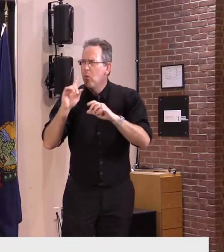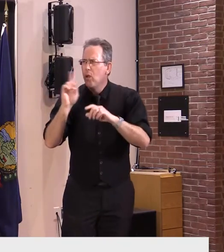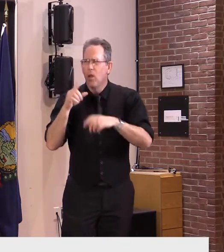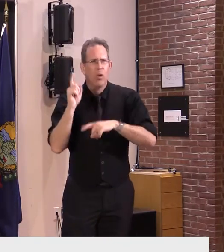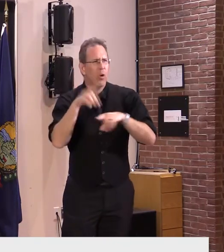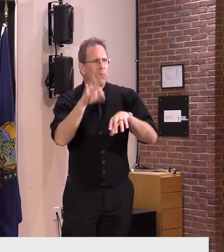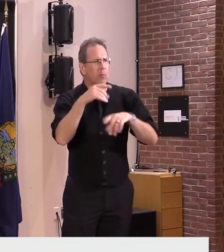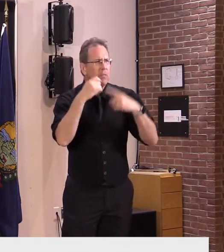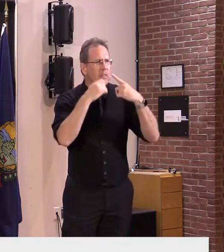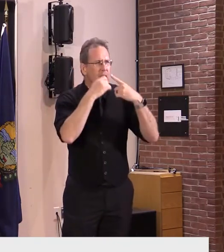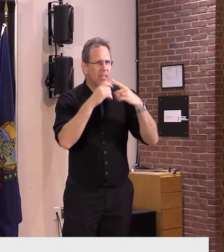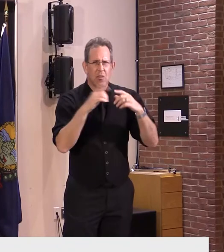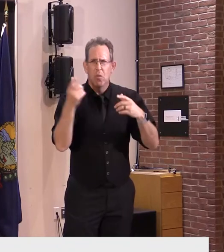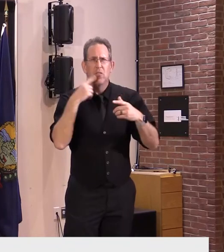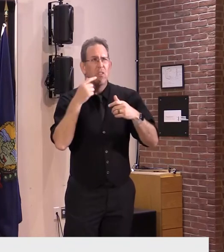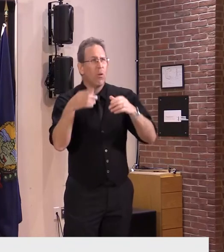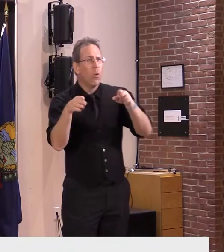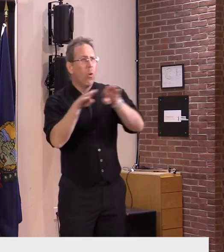Sure.